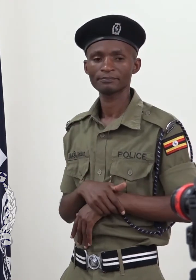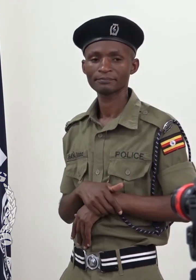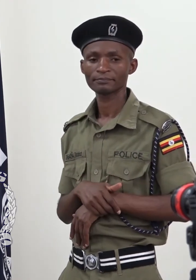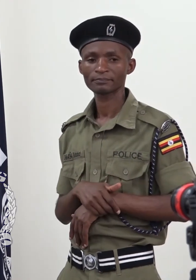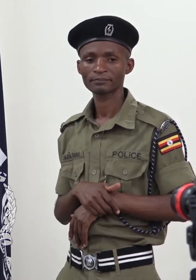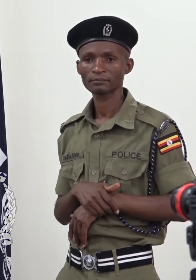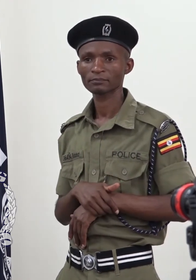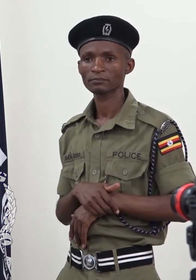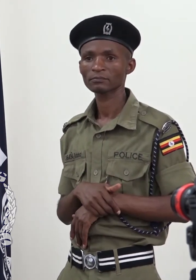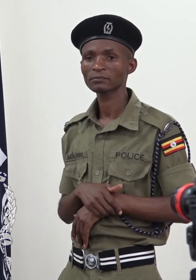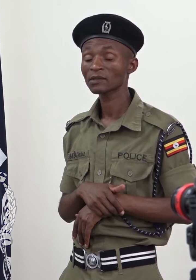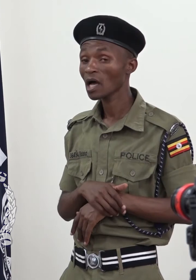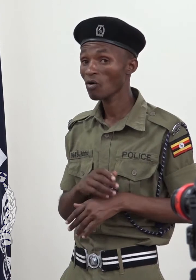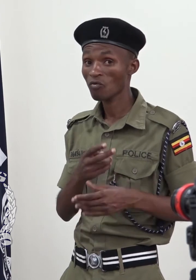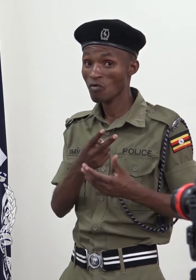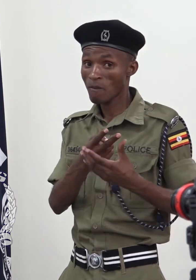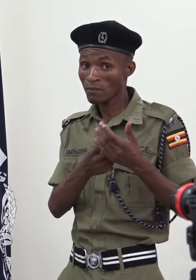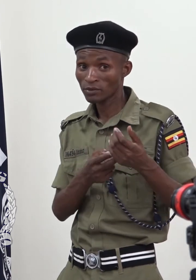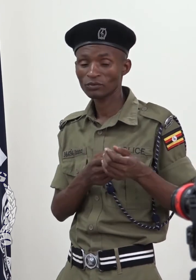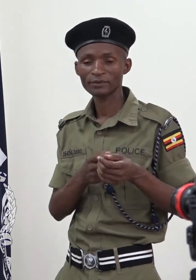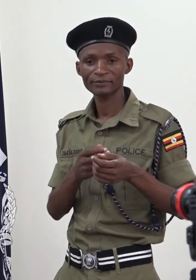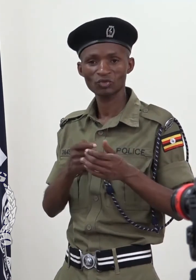So these ones are going to be charged with murder.